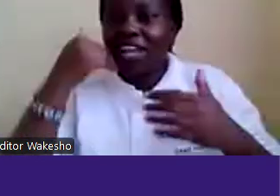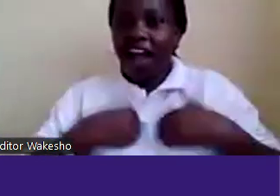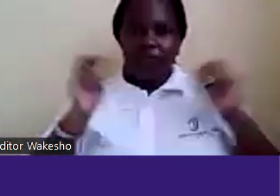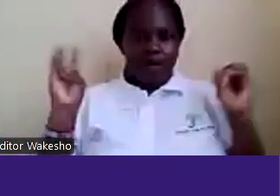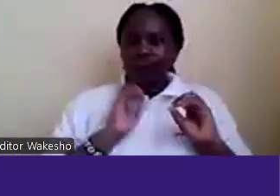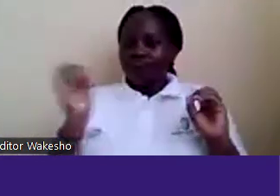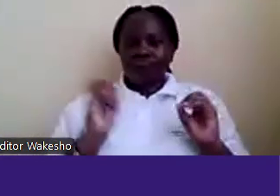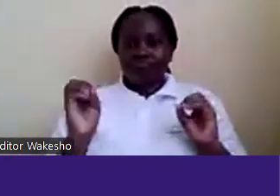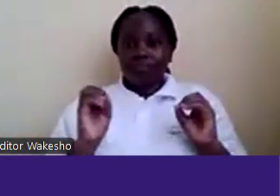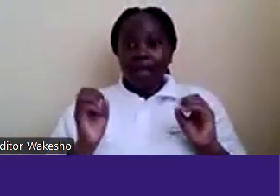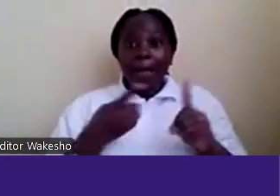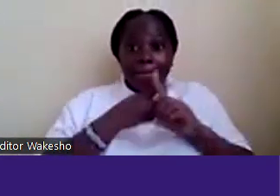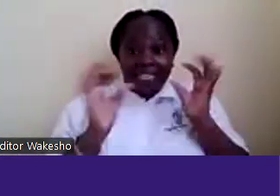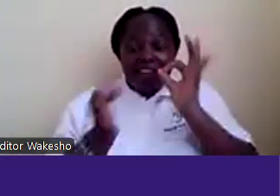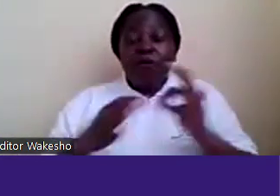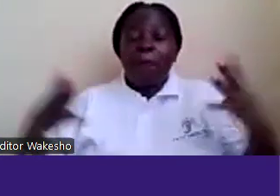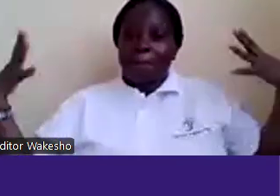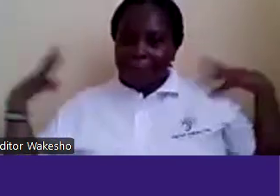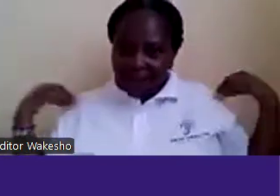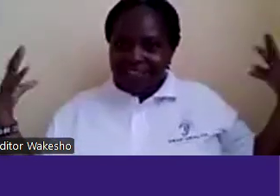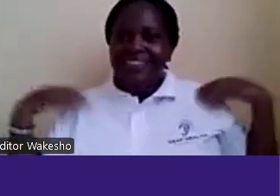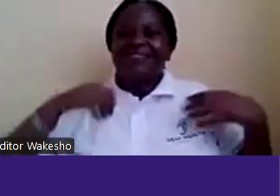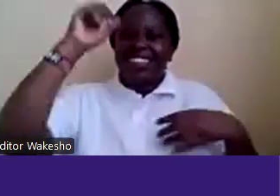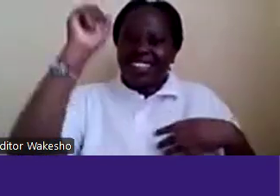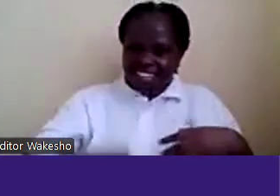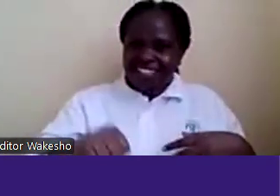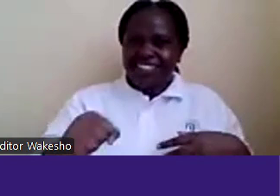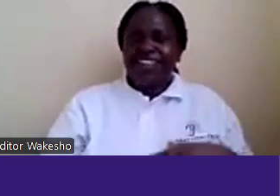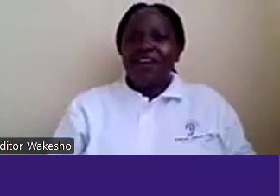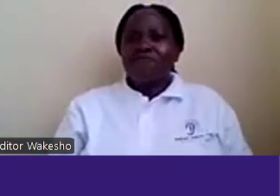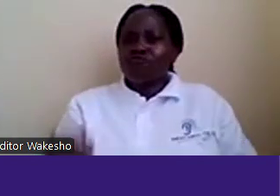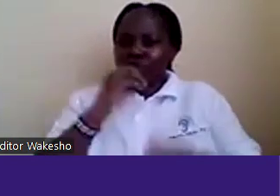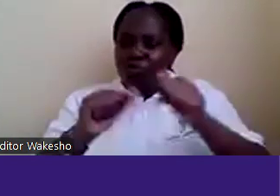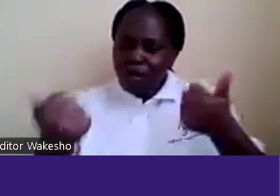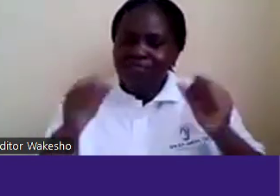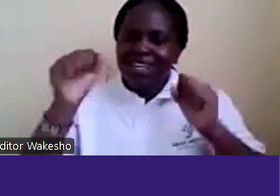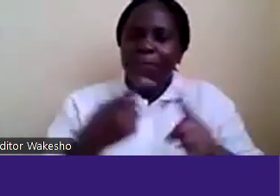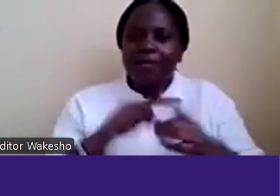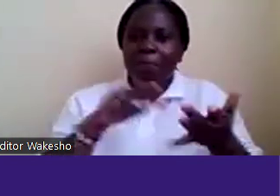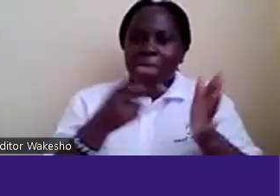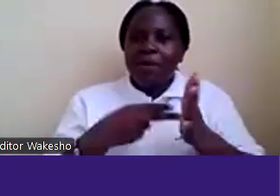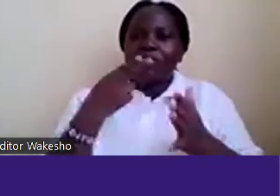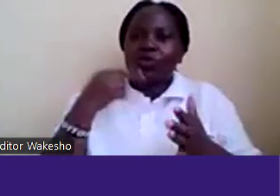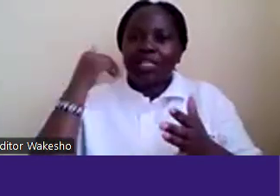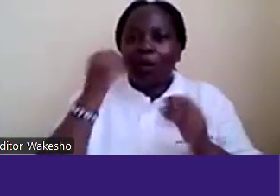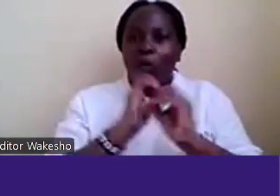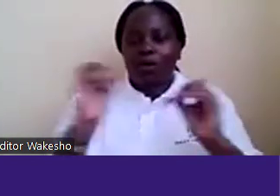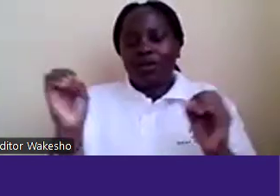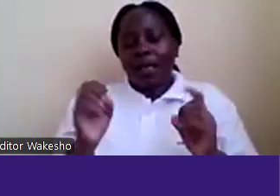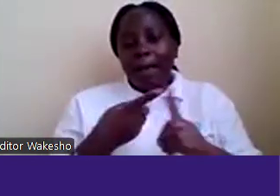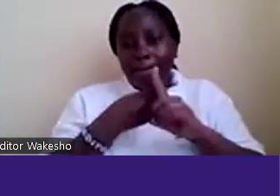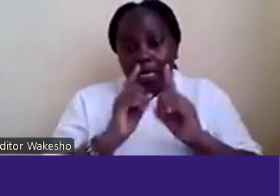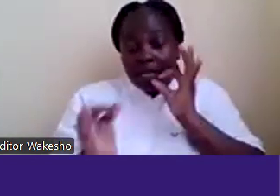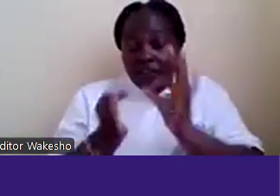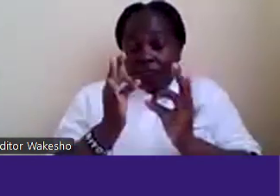mean that one can never acquire diabetes. So perhaps, especially if maybe you don't really have a background in